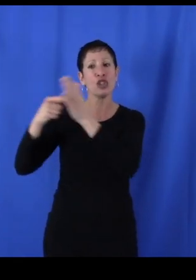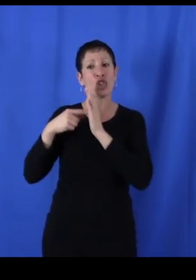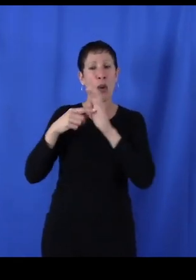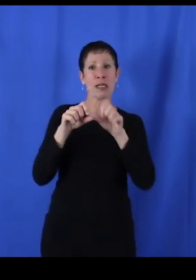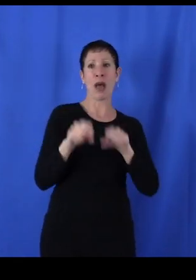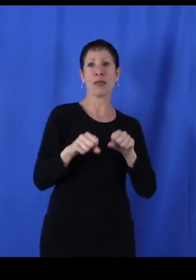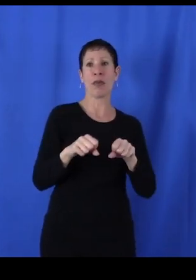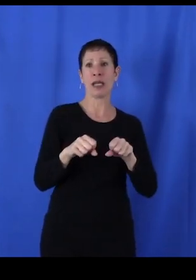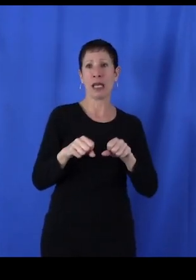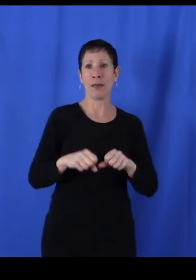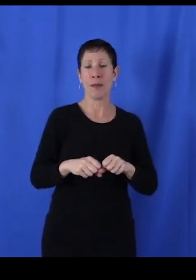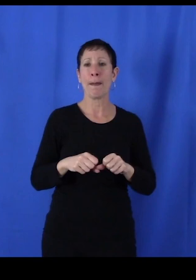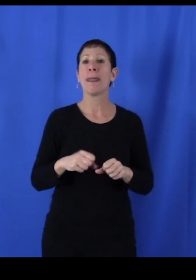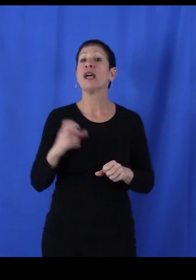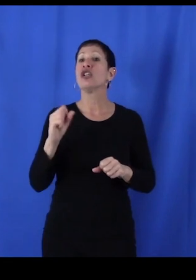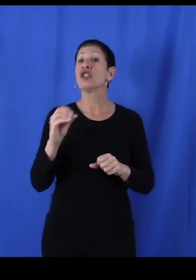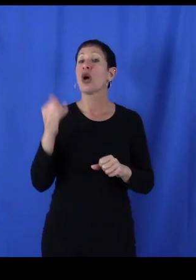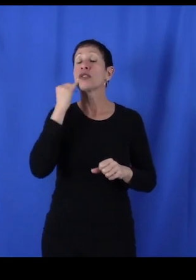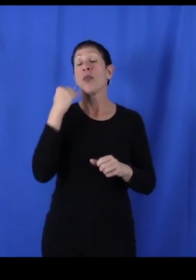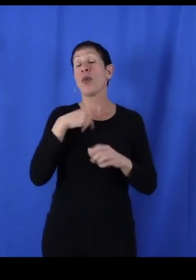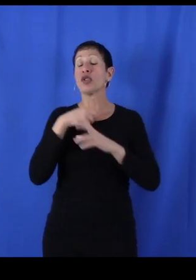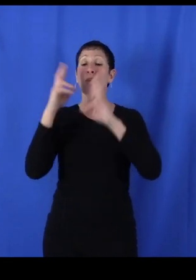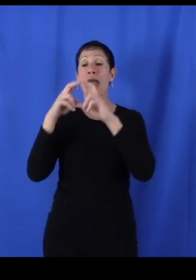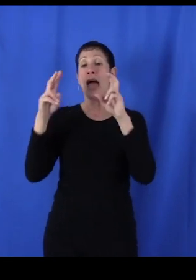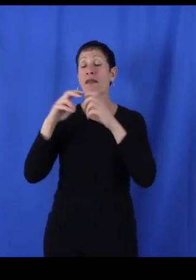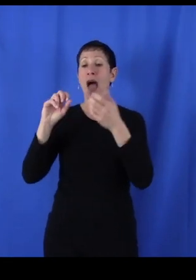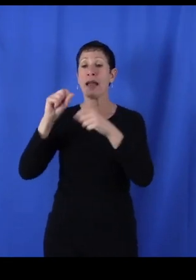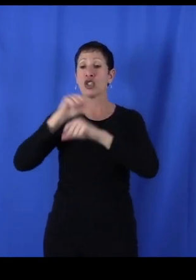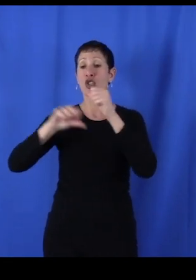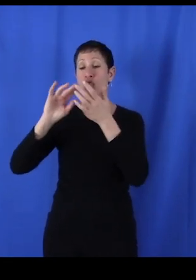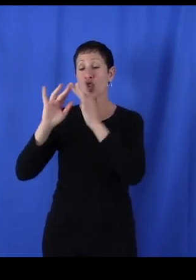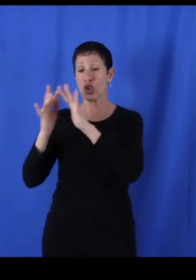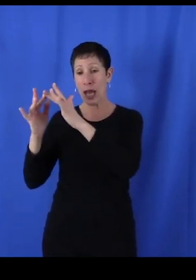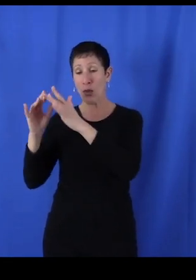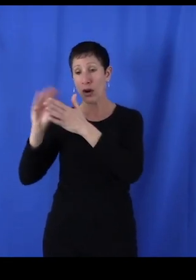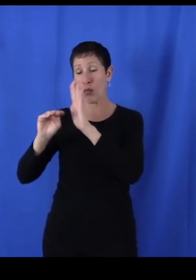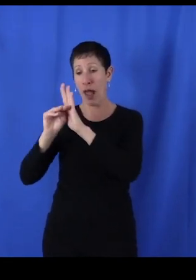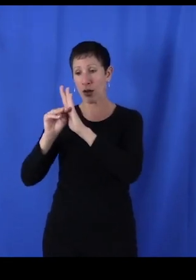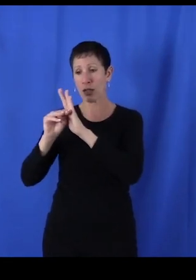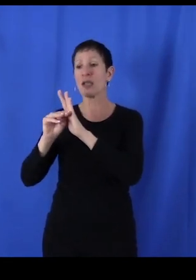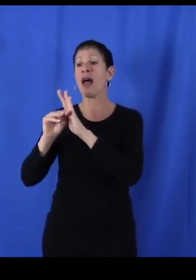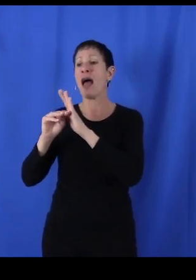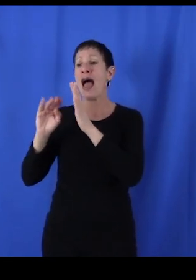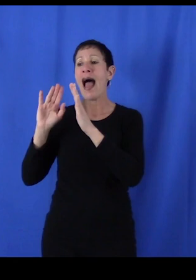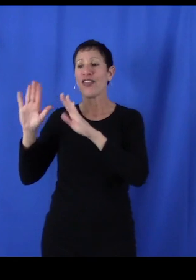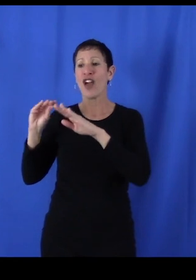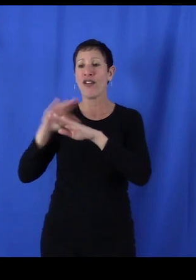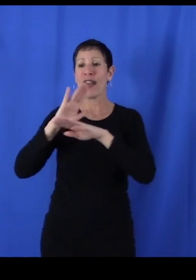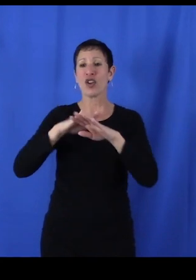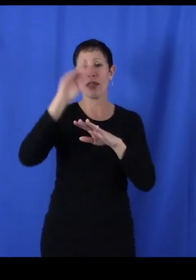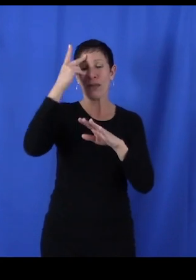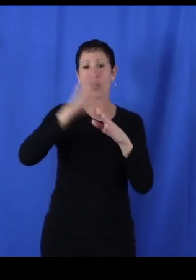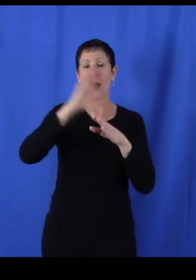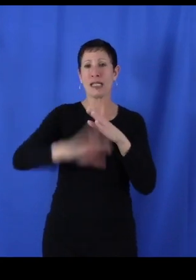up possibility. So what if we analyze social networking models and their political consequences this way?